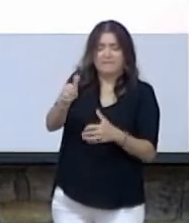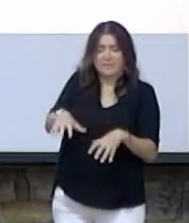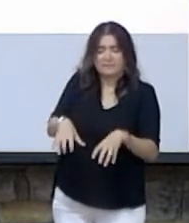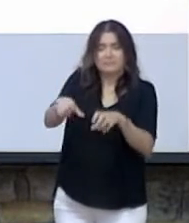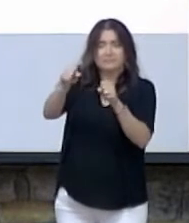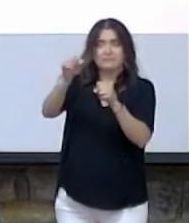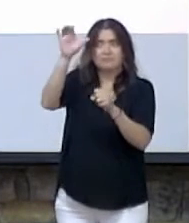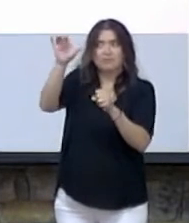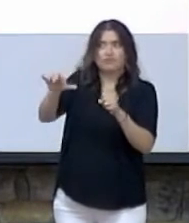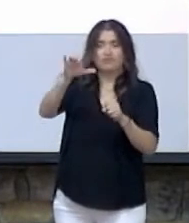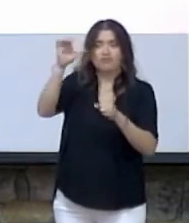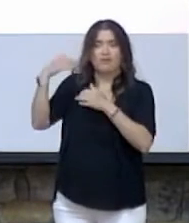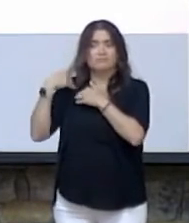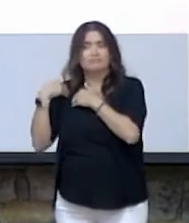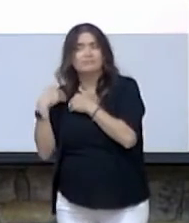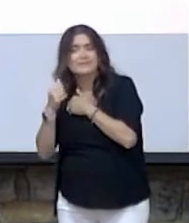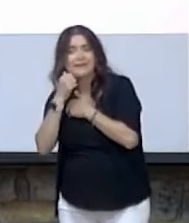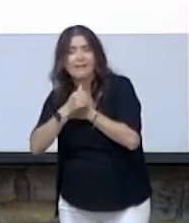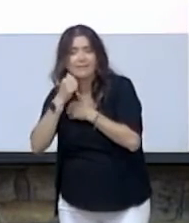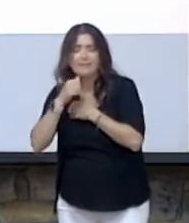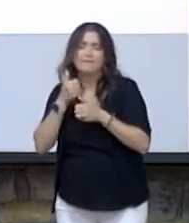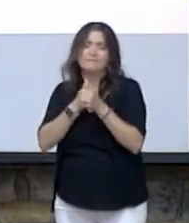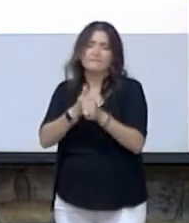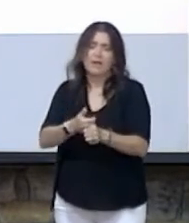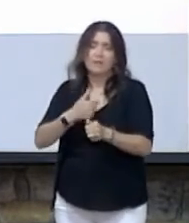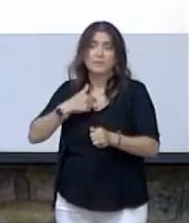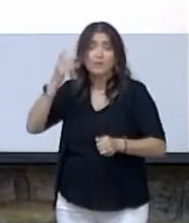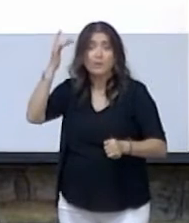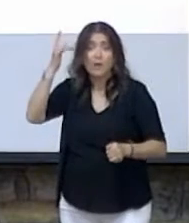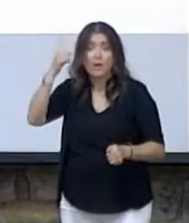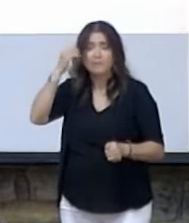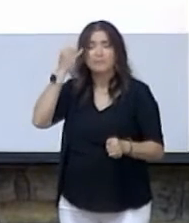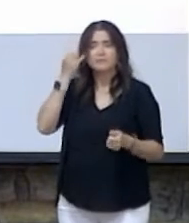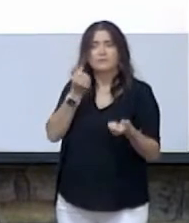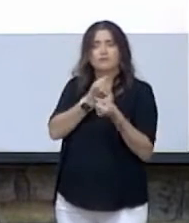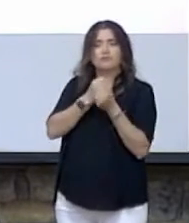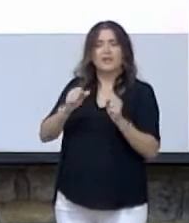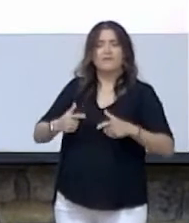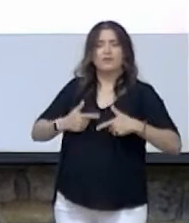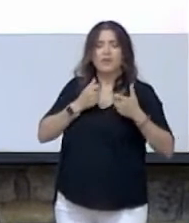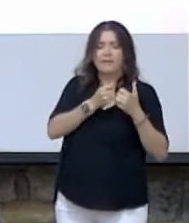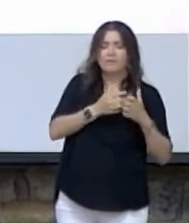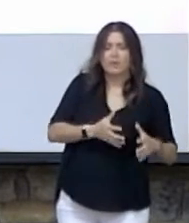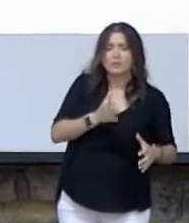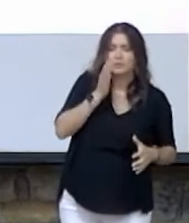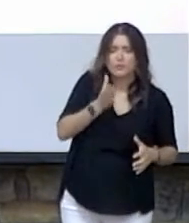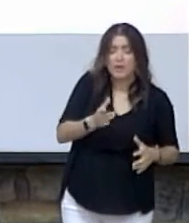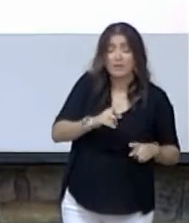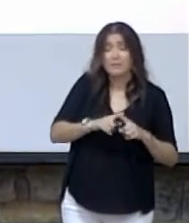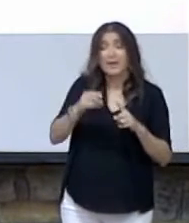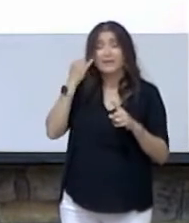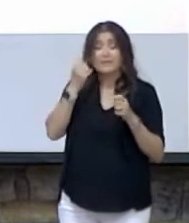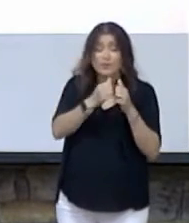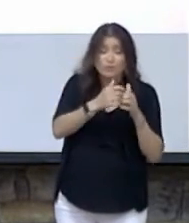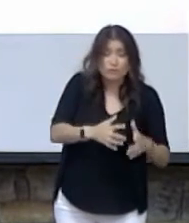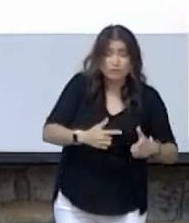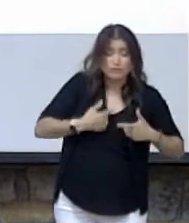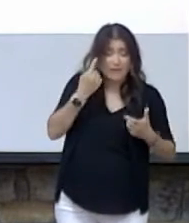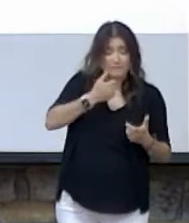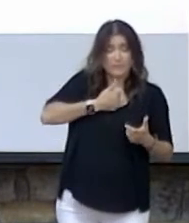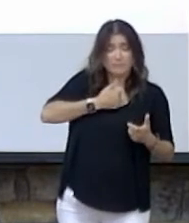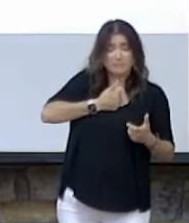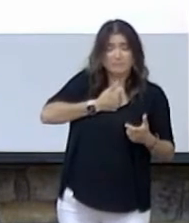and follow me. For whoever would save his life will lose it, but whoever loses his life for my sake will save